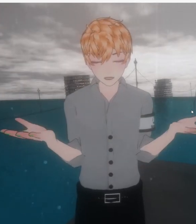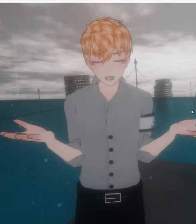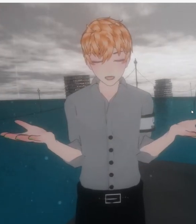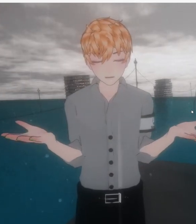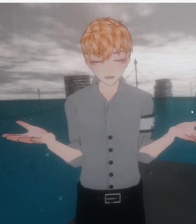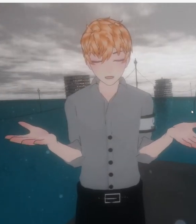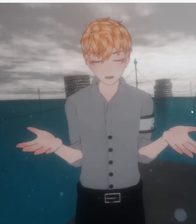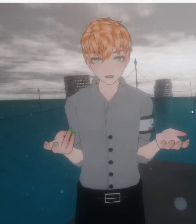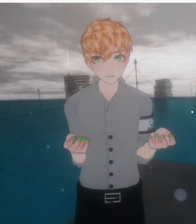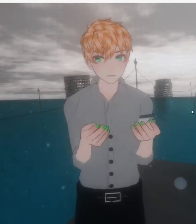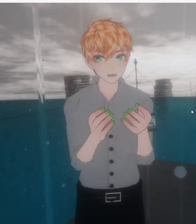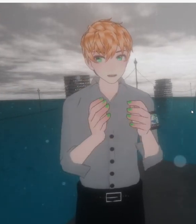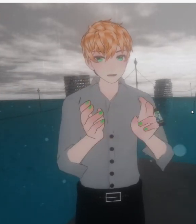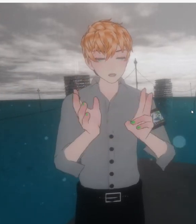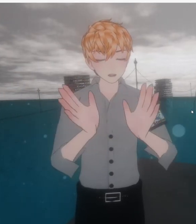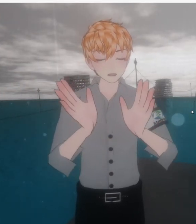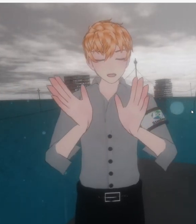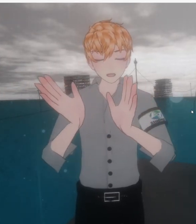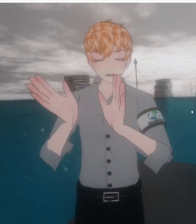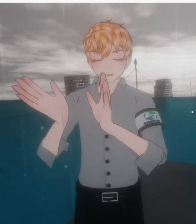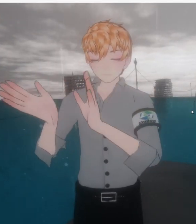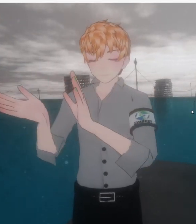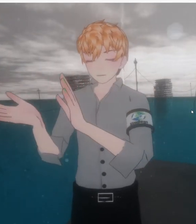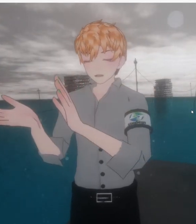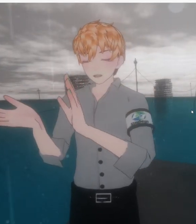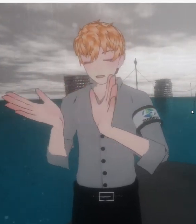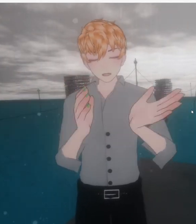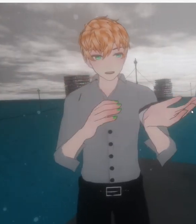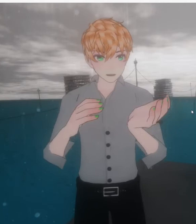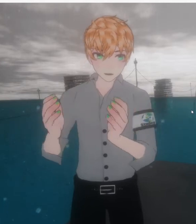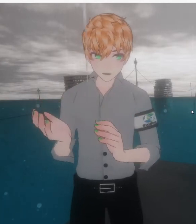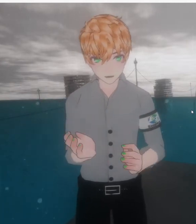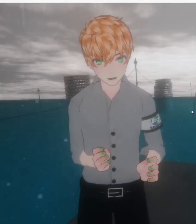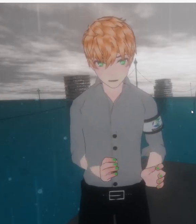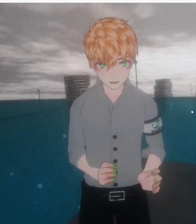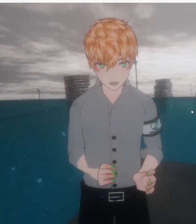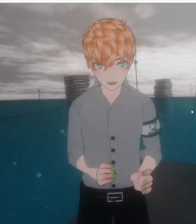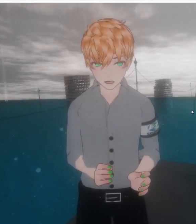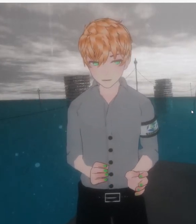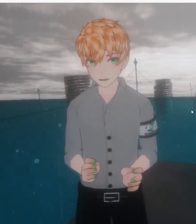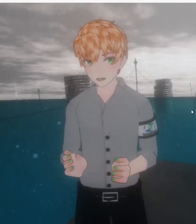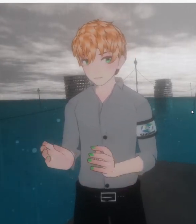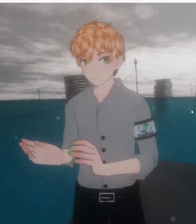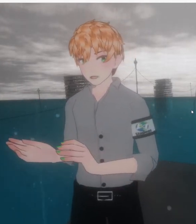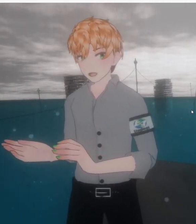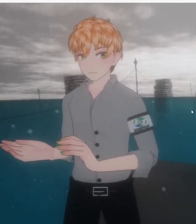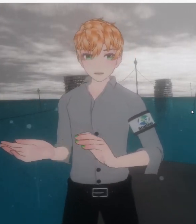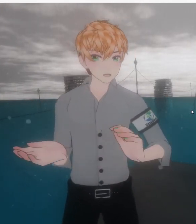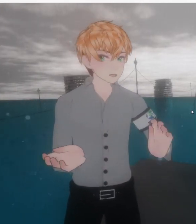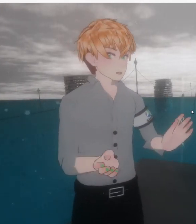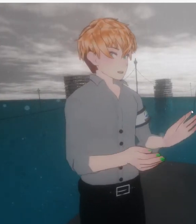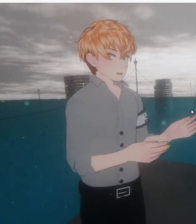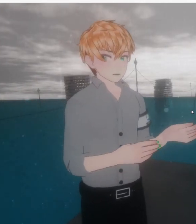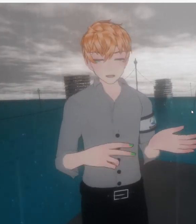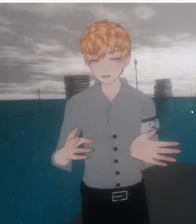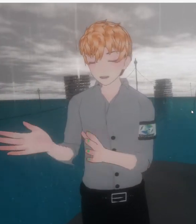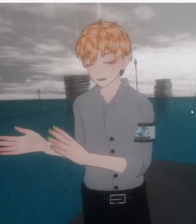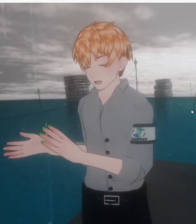of people because the way that they interpret things around them, the way that they interpret various